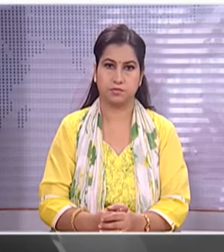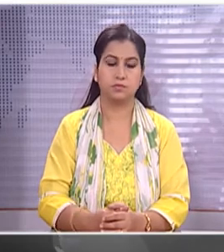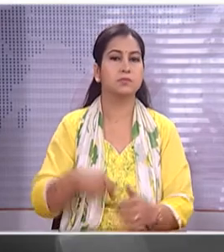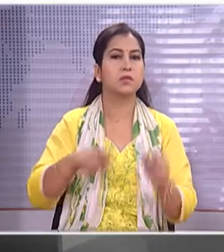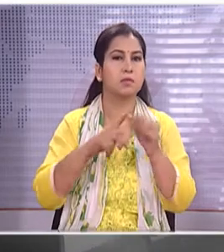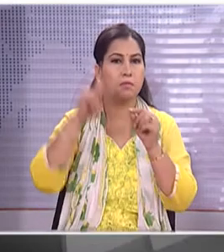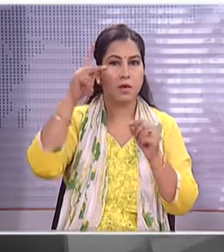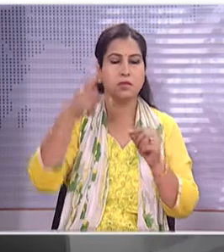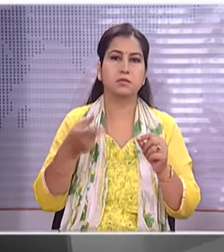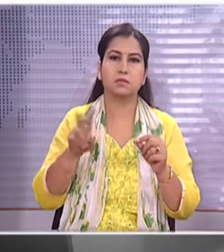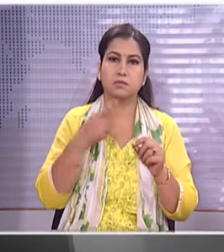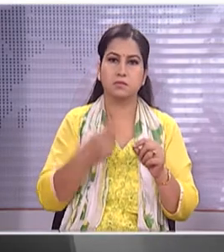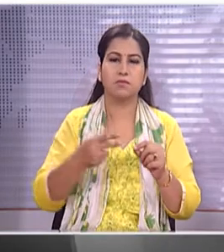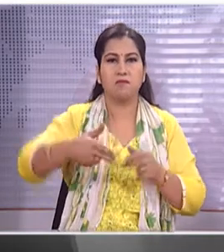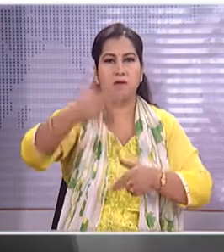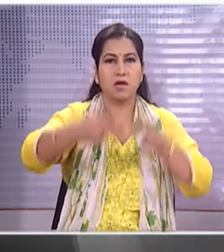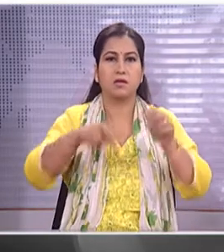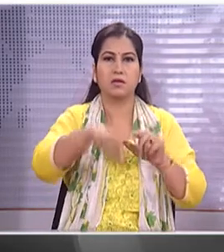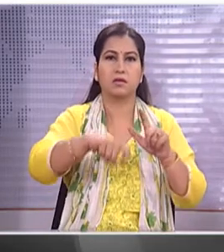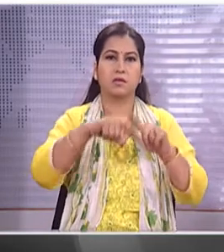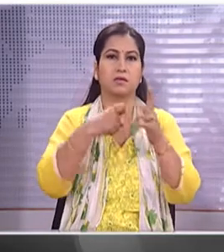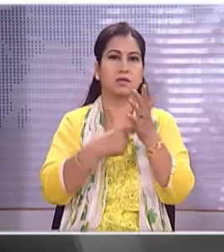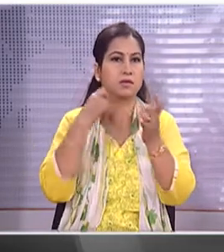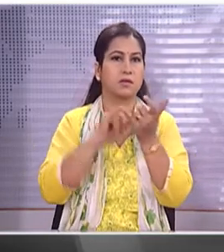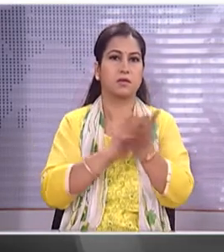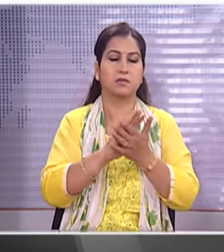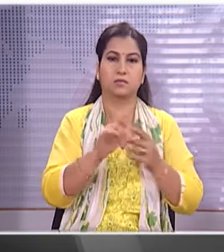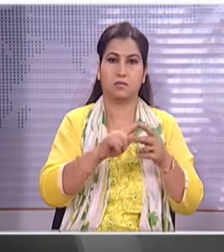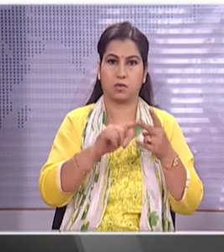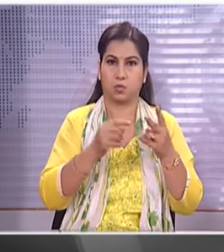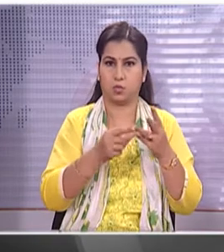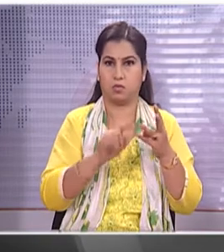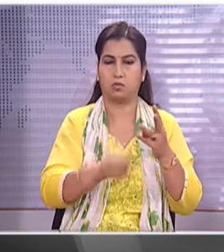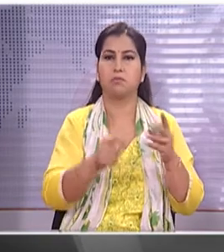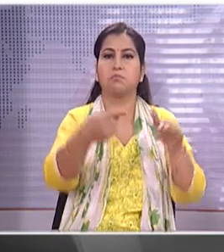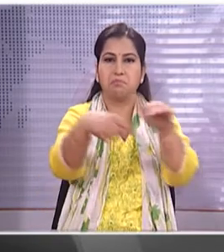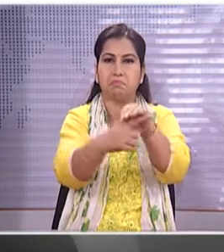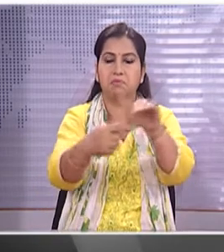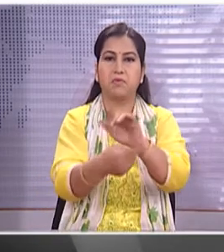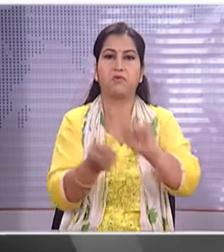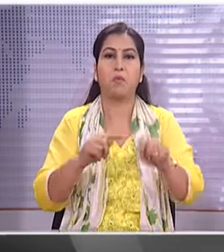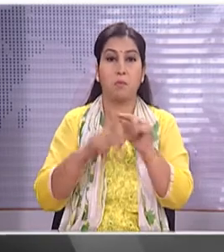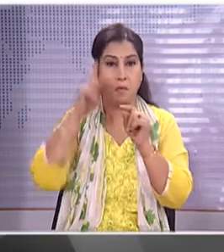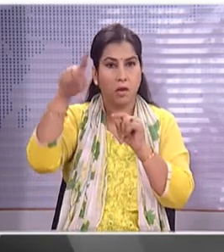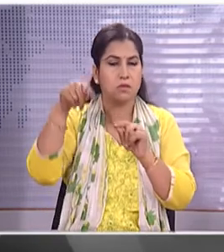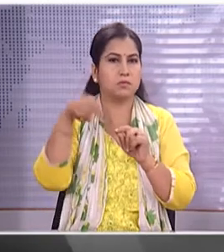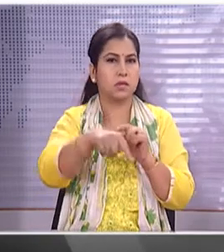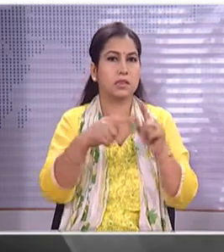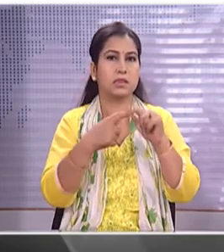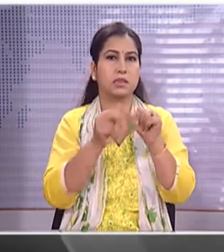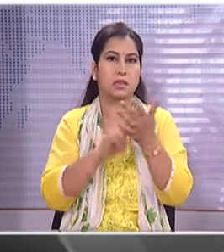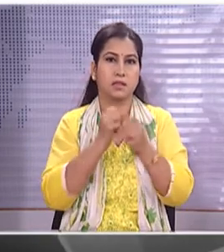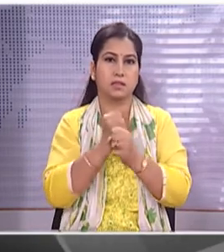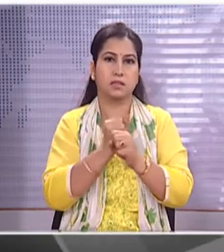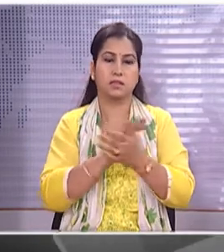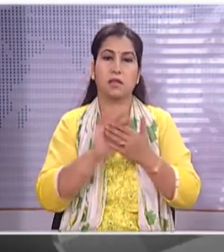Meanwhile, Pakistan also resorted to firing in Krishna Ghati and Mendhar sectors. An infiltration raid from Pakistan was foiled at Tangdhar.